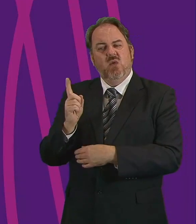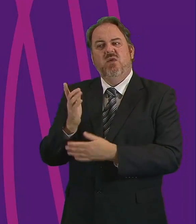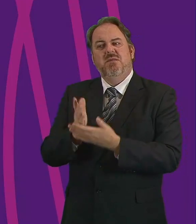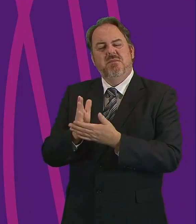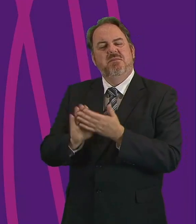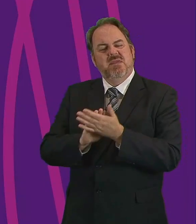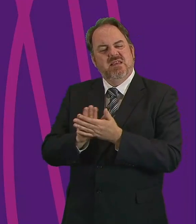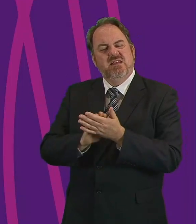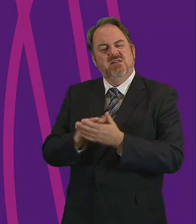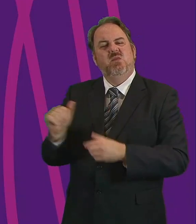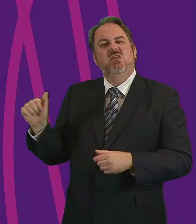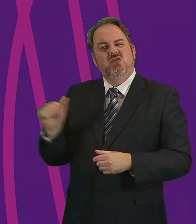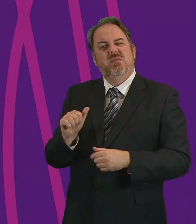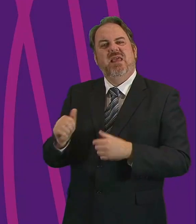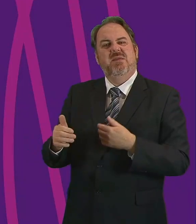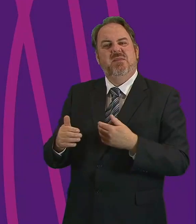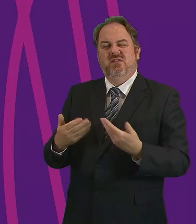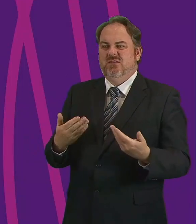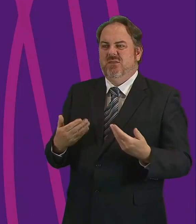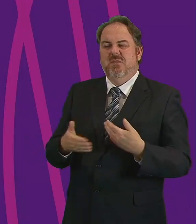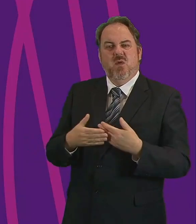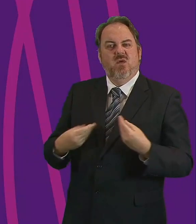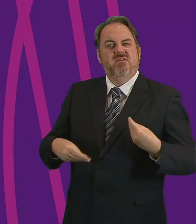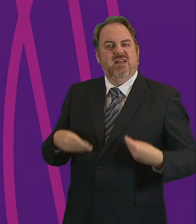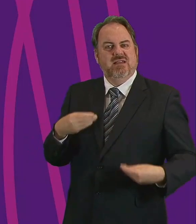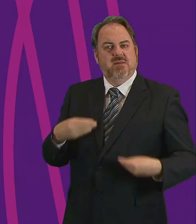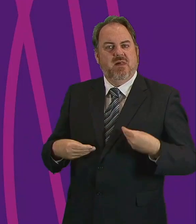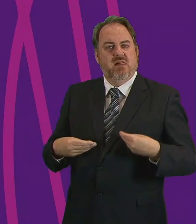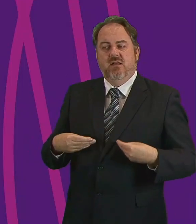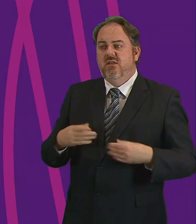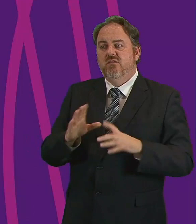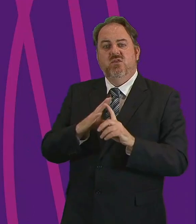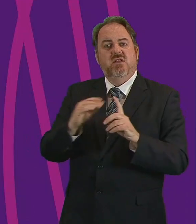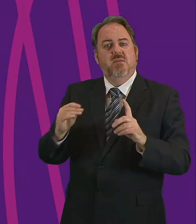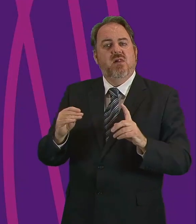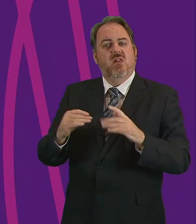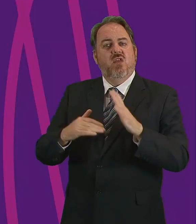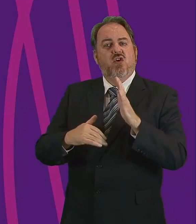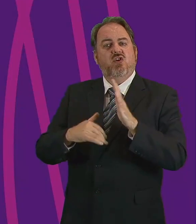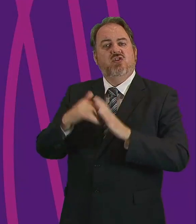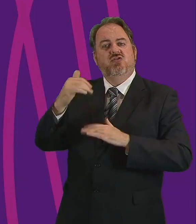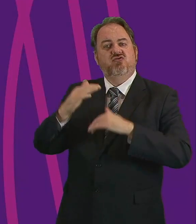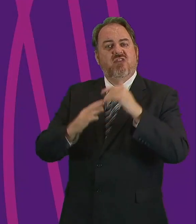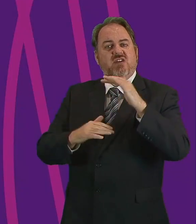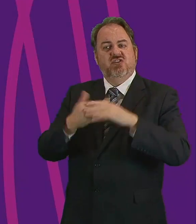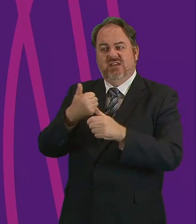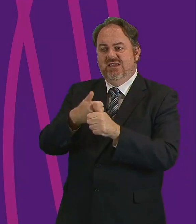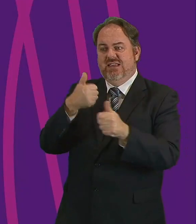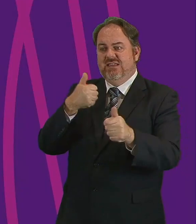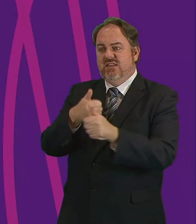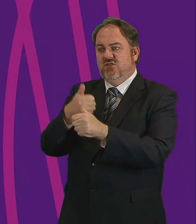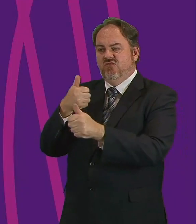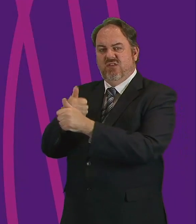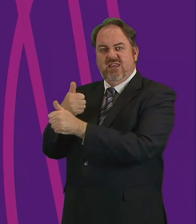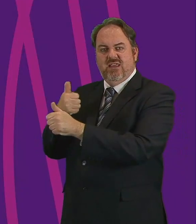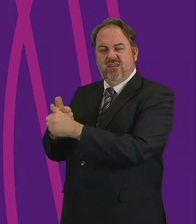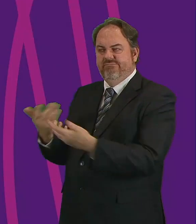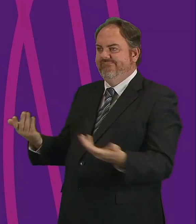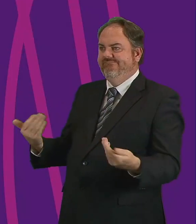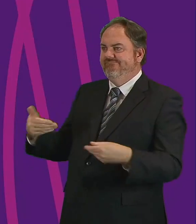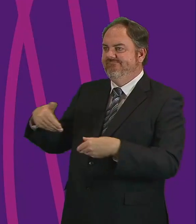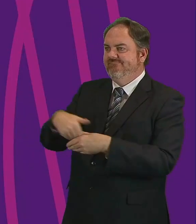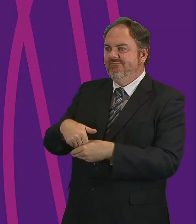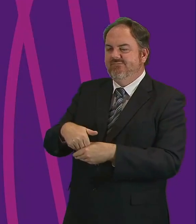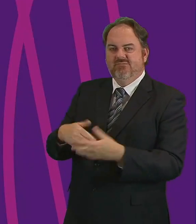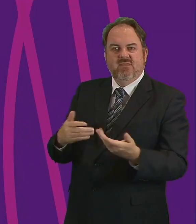cover that in the flexibilities. The construction industry has been largely absent for months, so it's no surprise the Scottish Government hasn't been